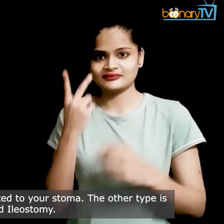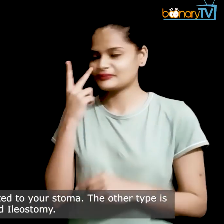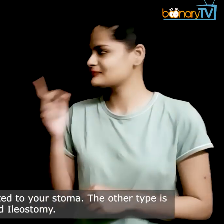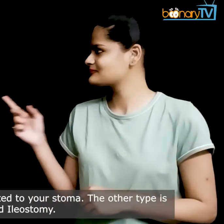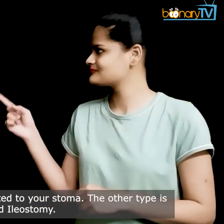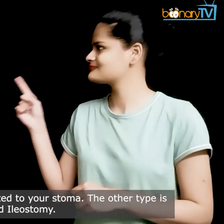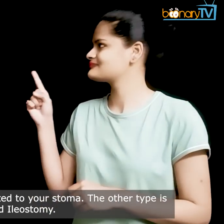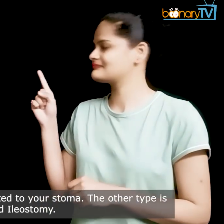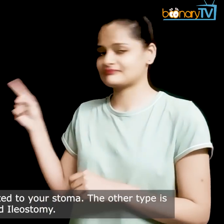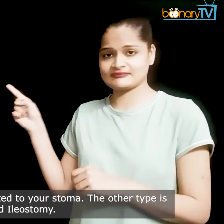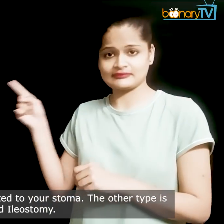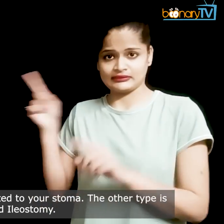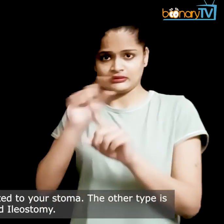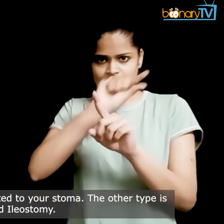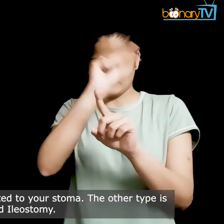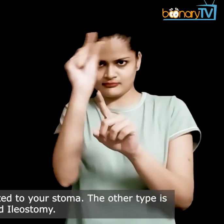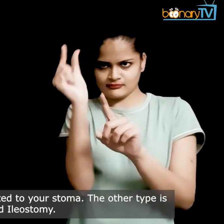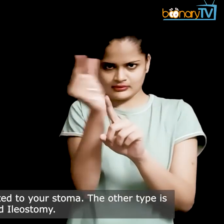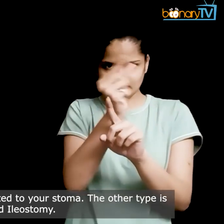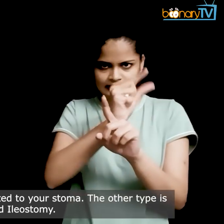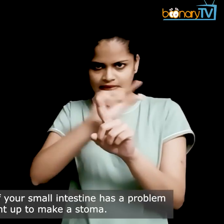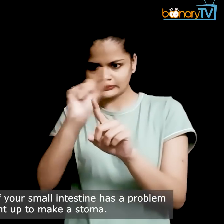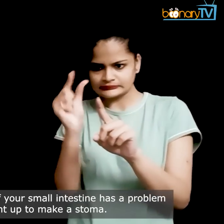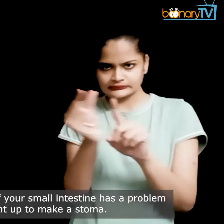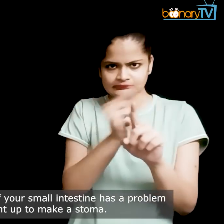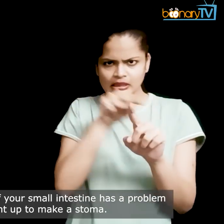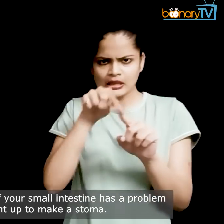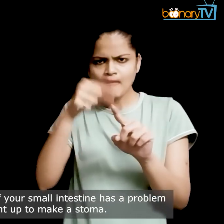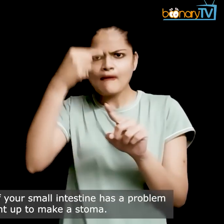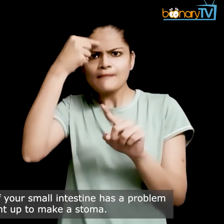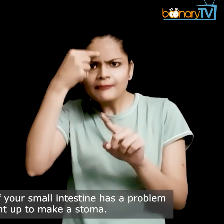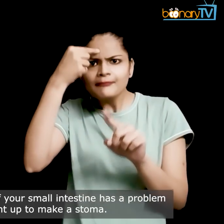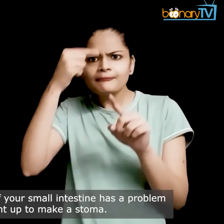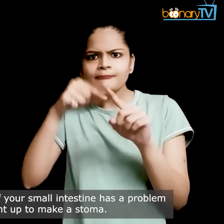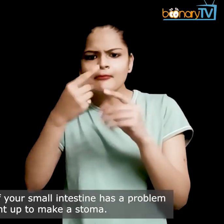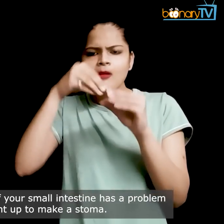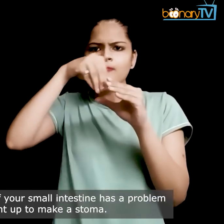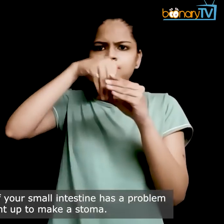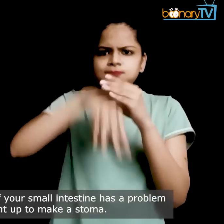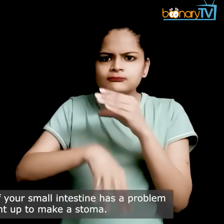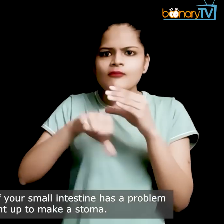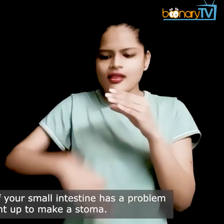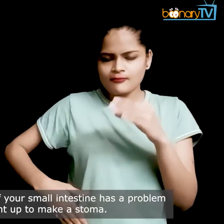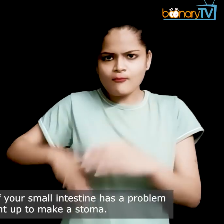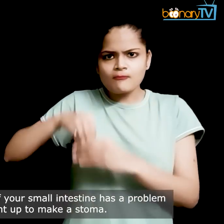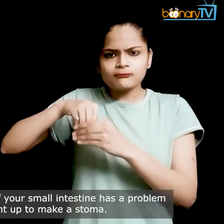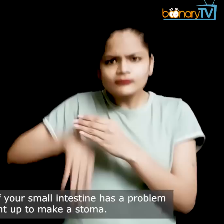other type is called ileostomy in this type if the bottom of your small intestine has a problem